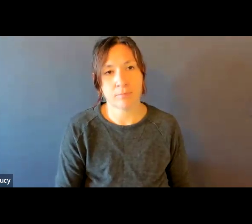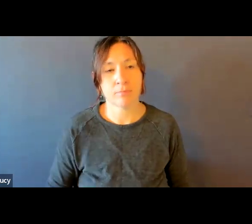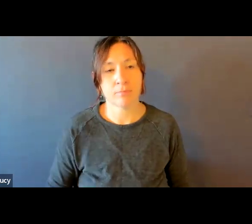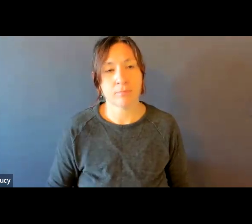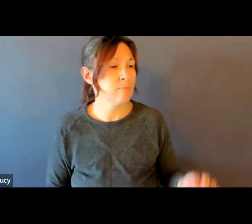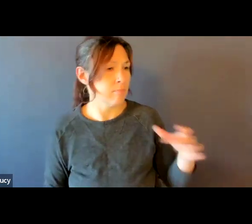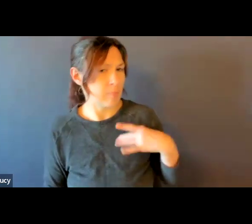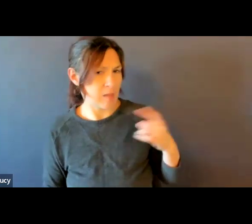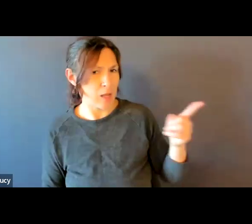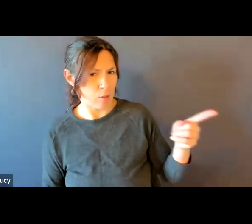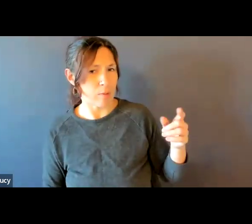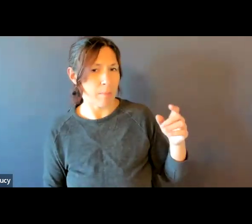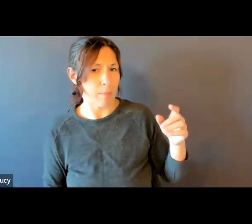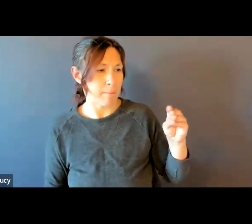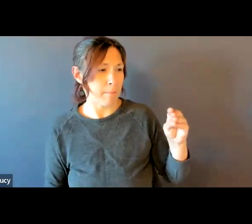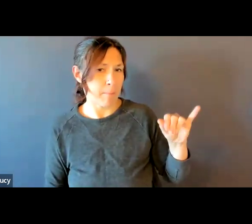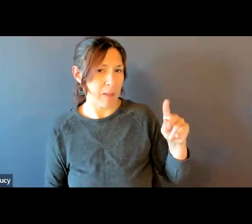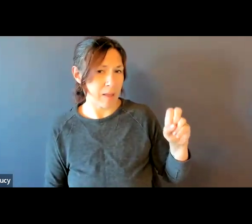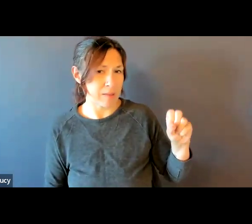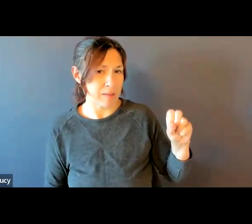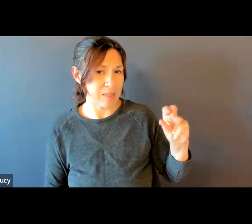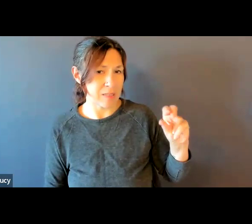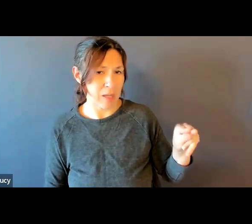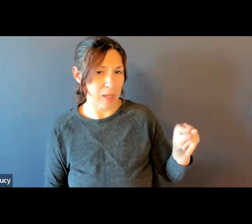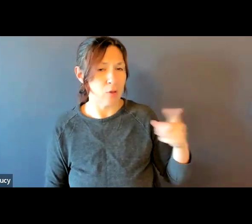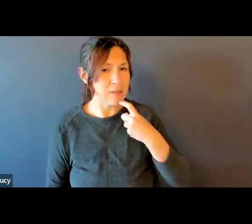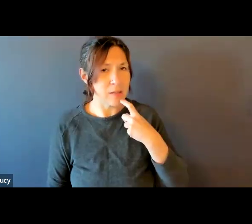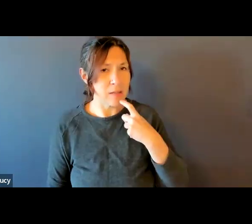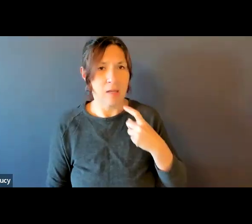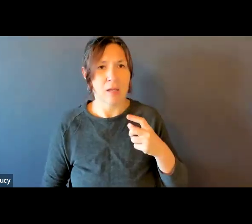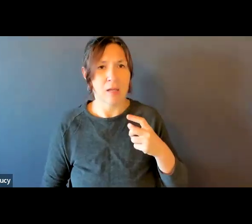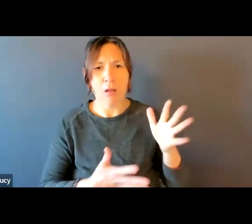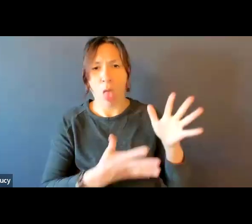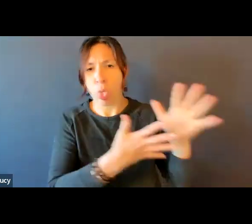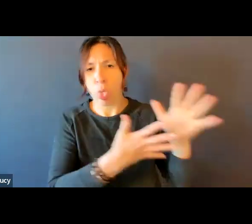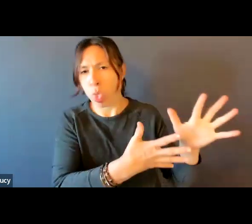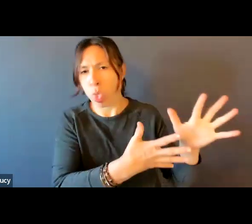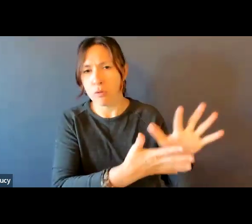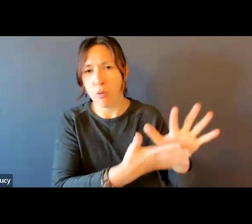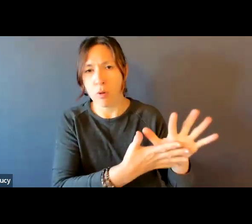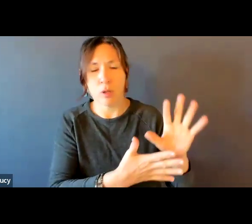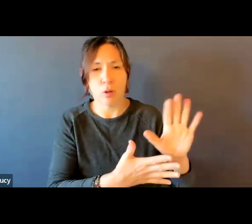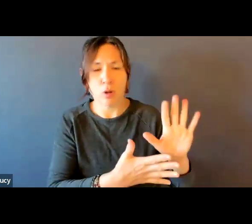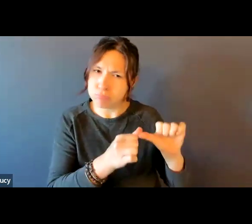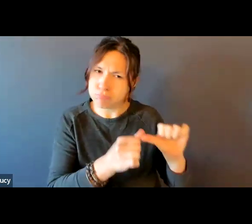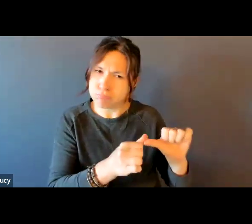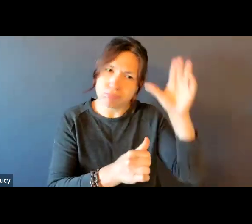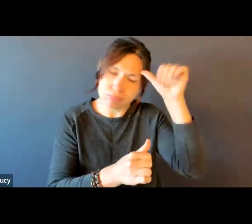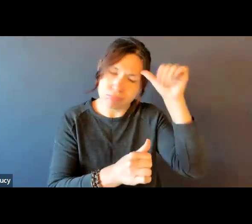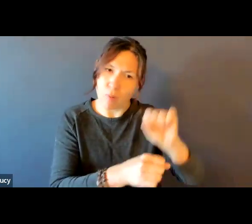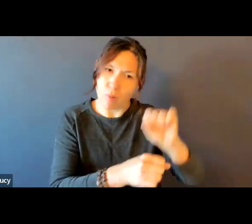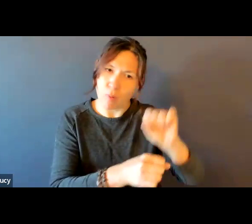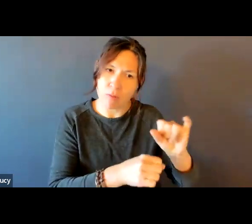said, Mr. Mack, that we're not going to let those schools, we're not going to abandon those. We're going to stay there, work for them. I like